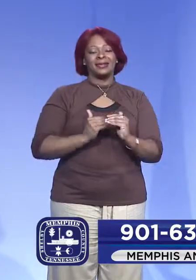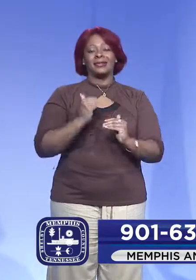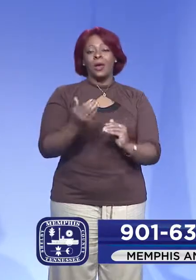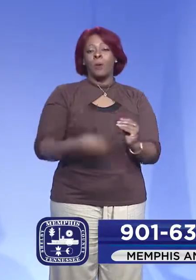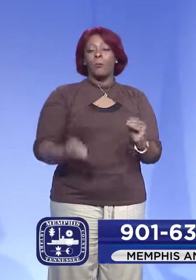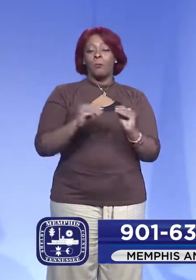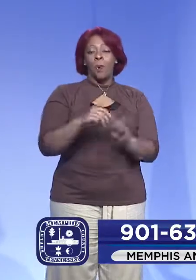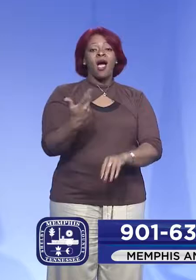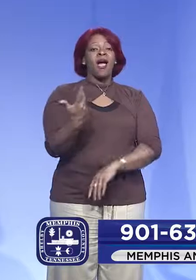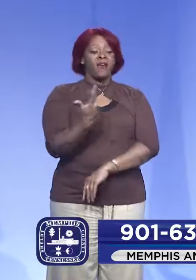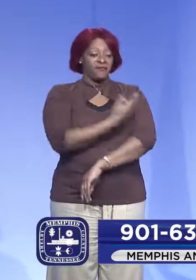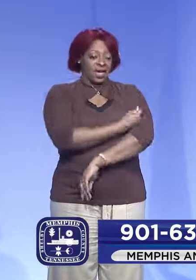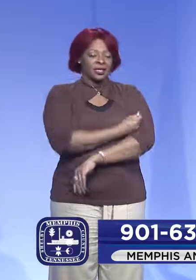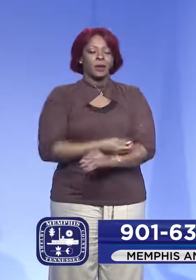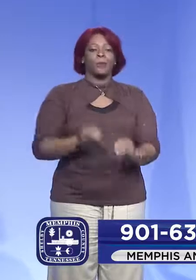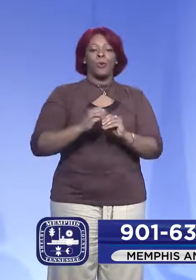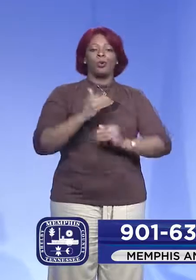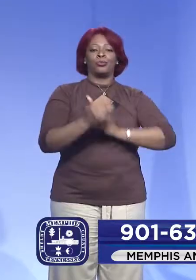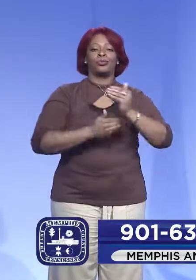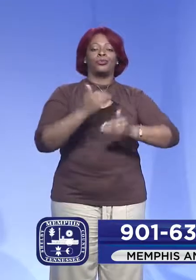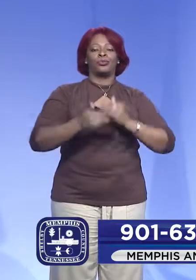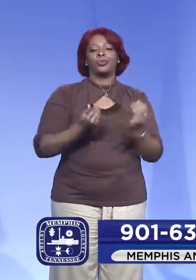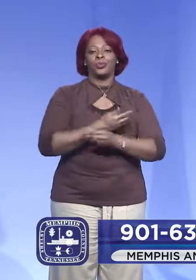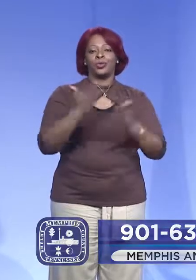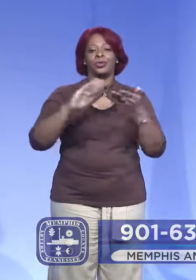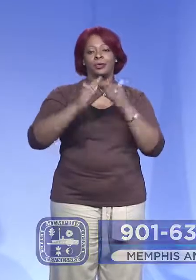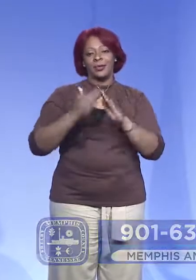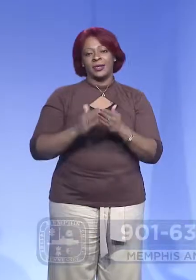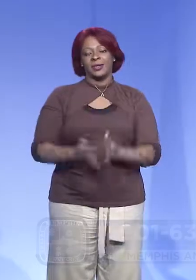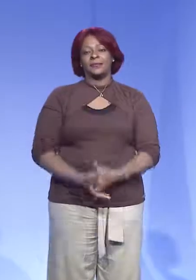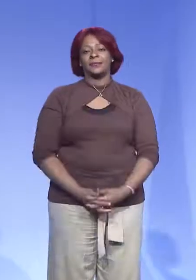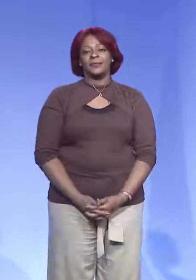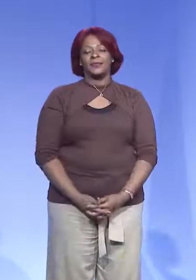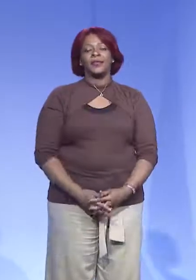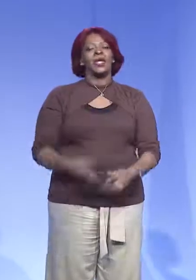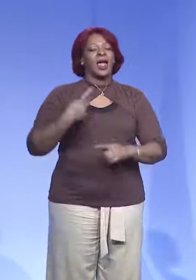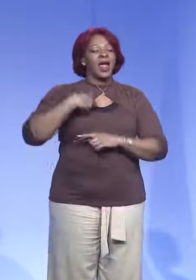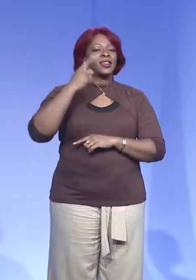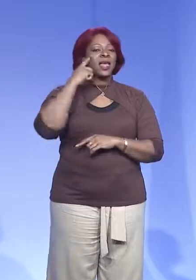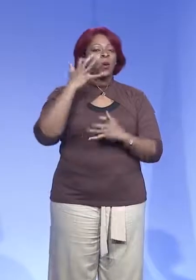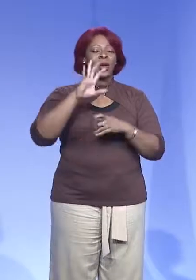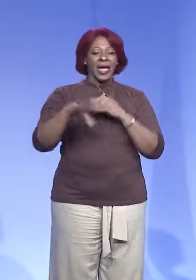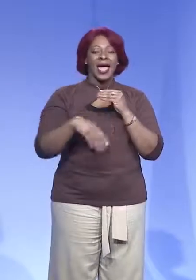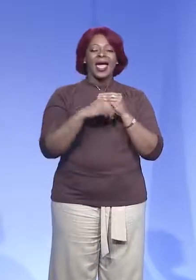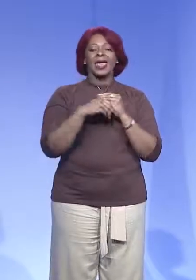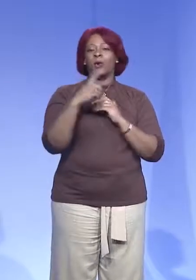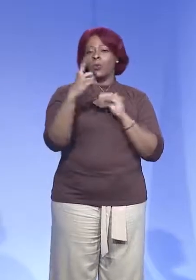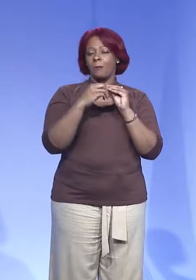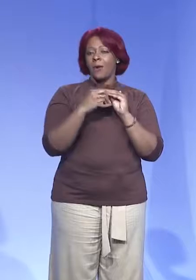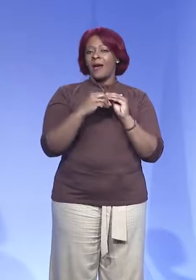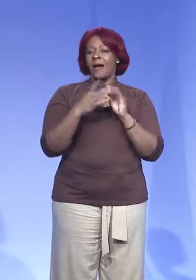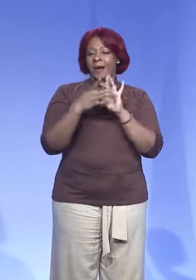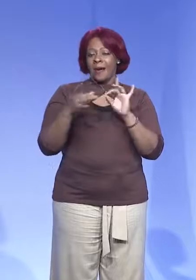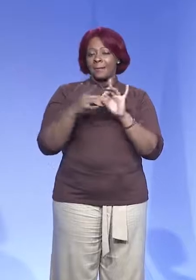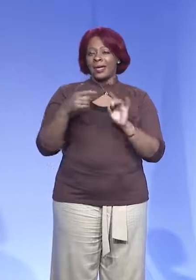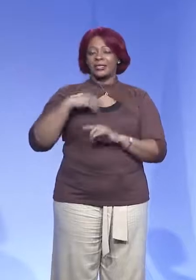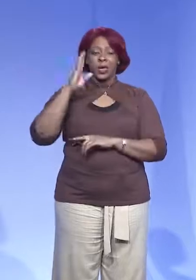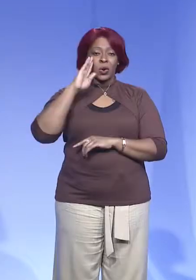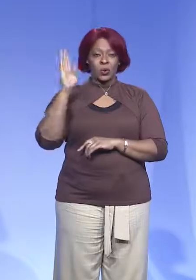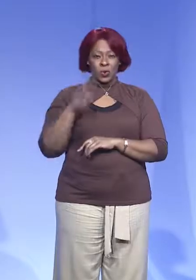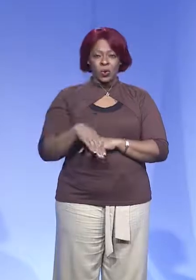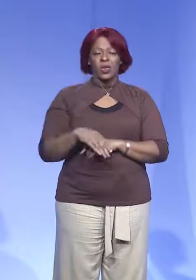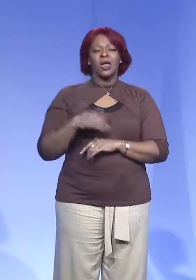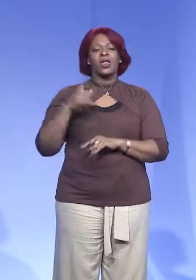we can get, the more that we can get it out to our community. Michaela, I think if I just want to add one additional comment to that, because I know there's